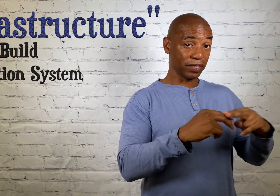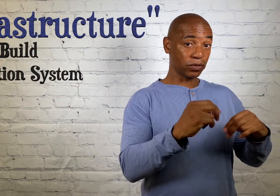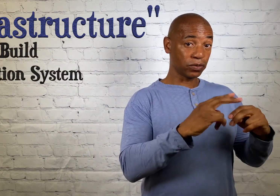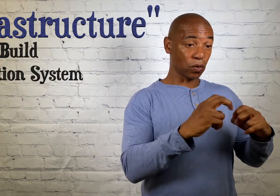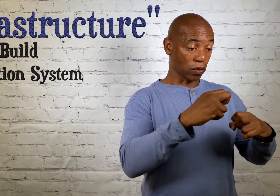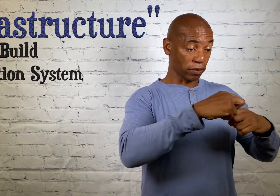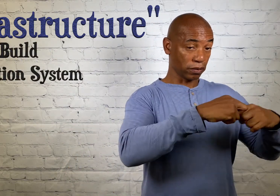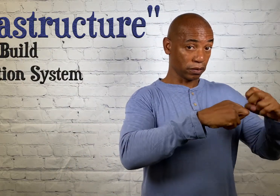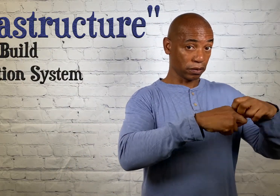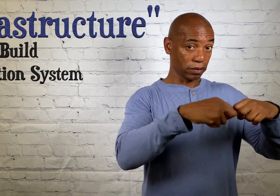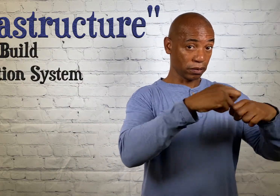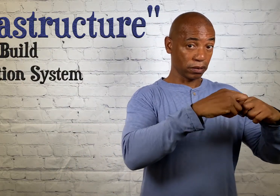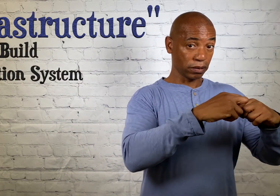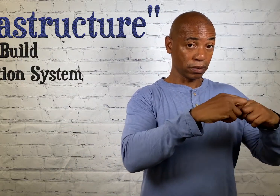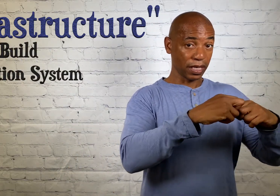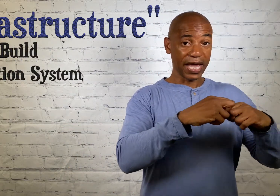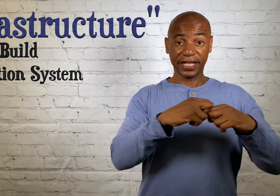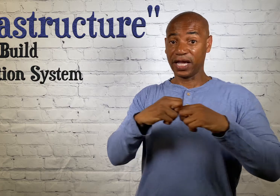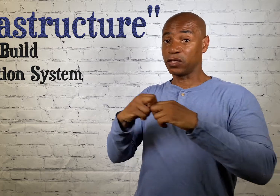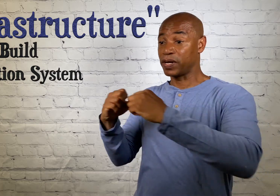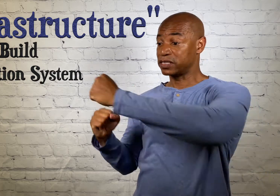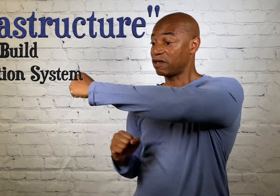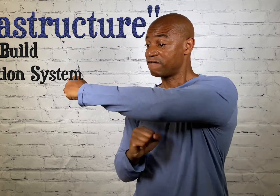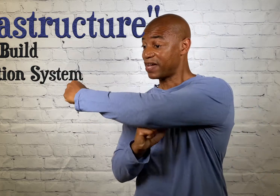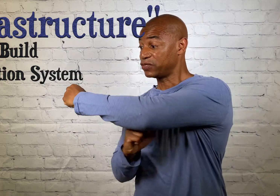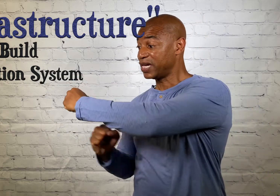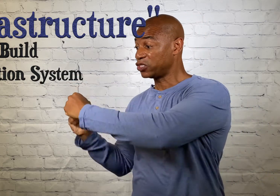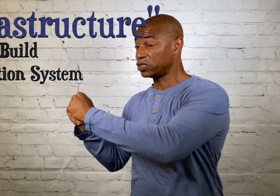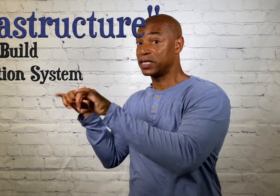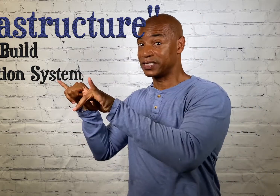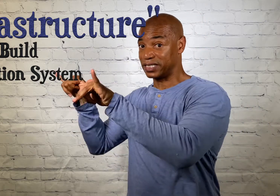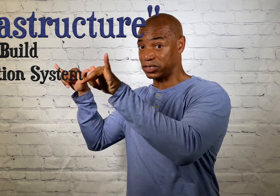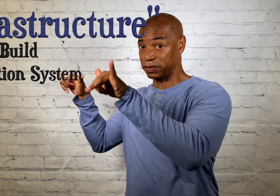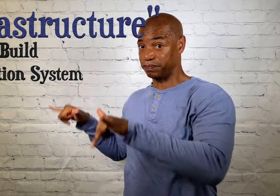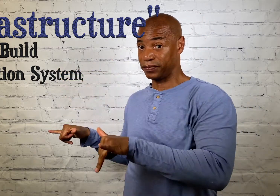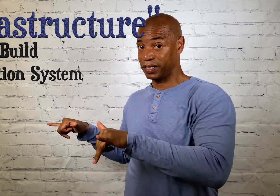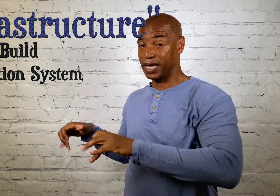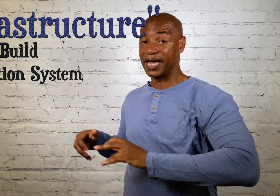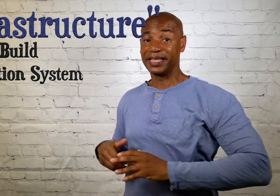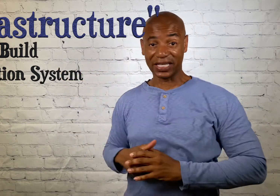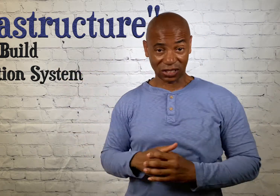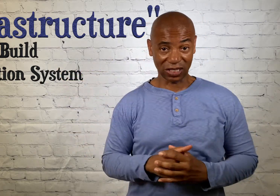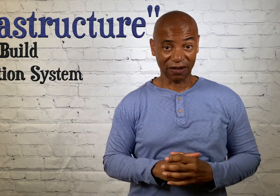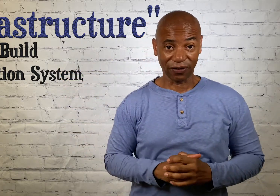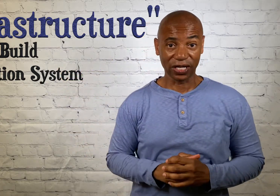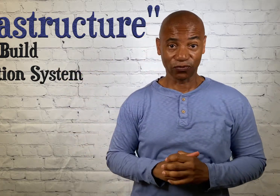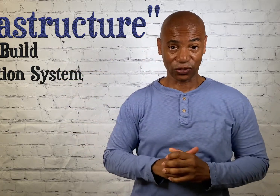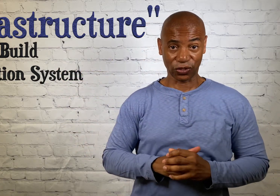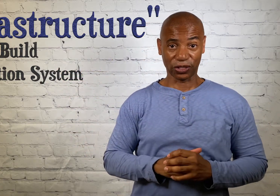build and the other way is foundation system. That's the sign for infrastructure.